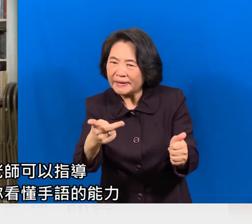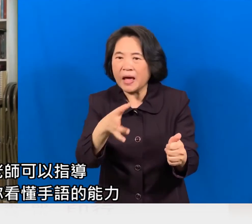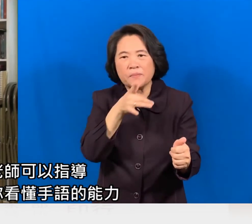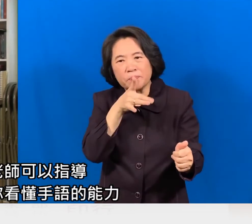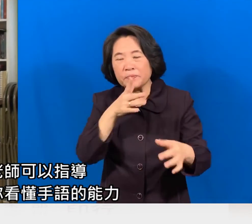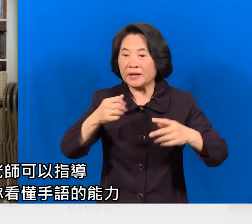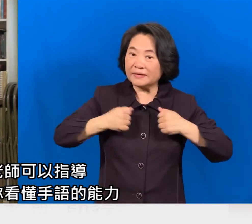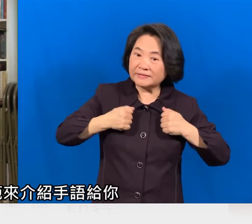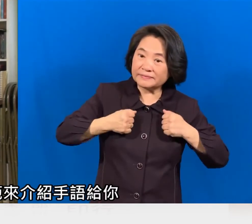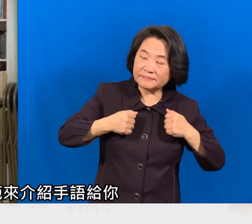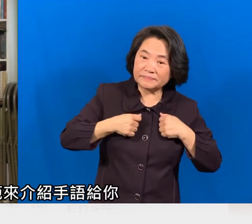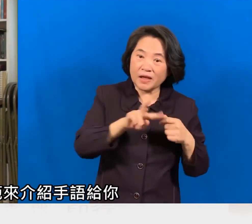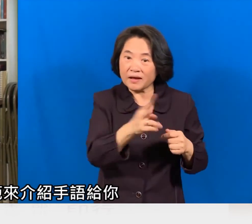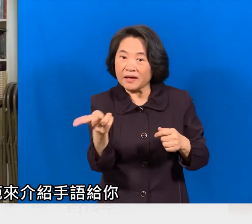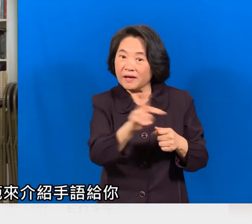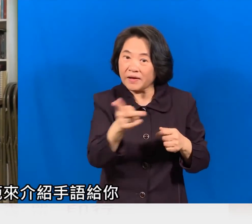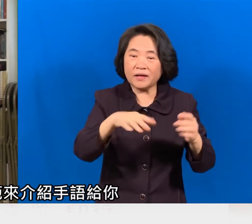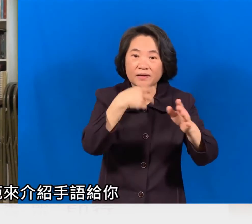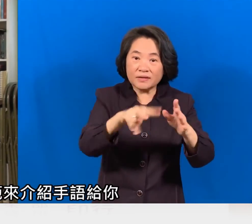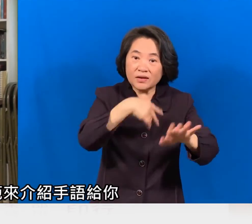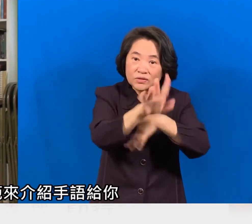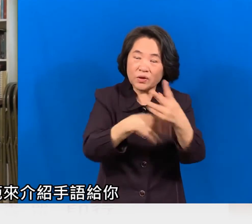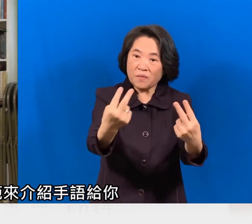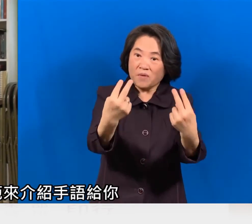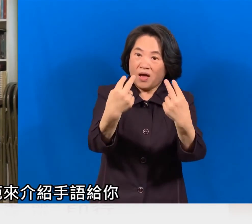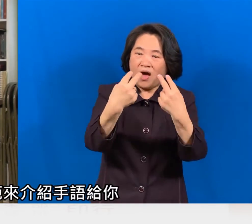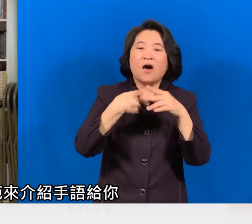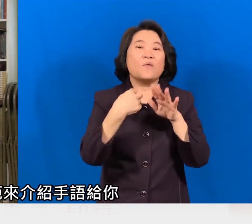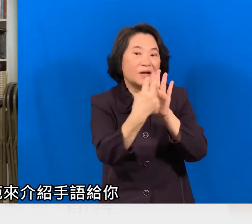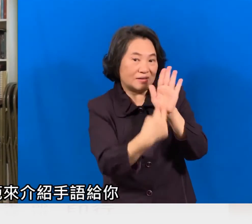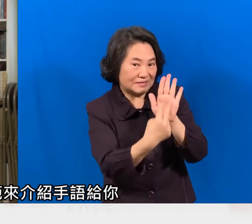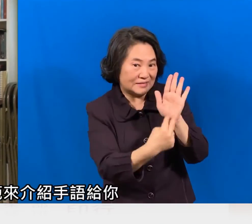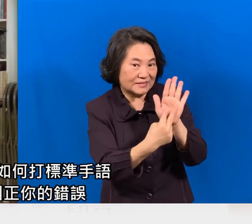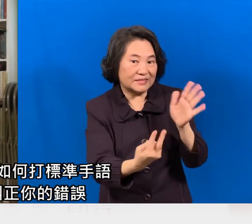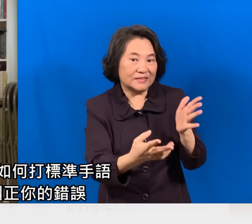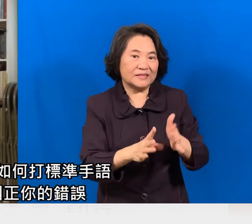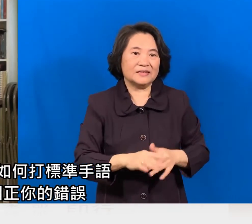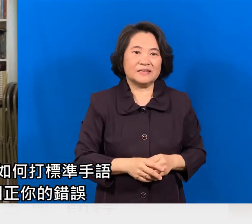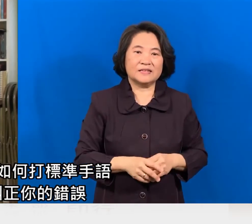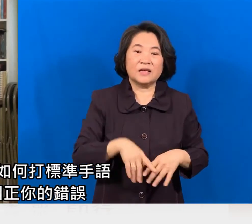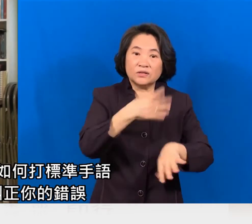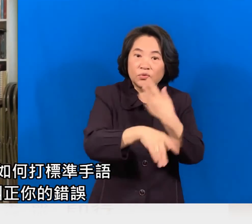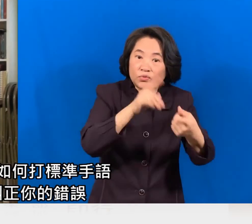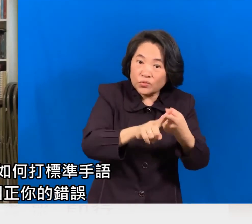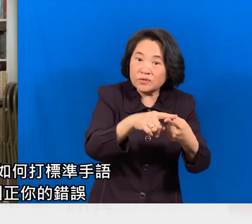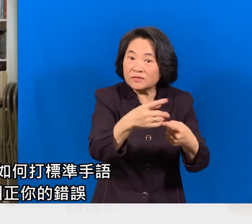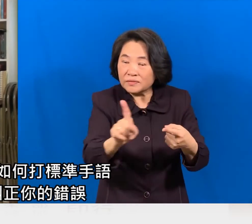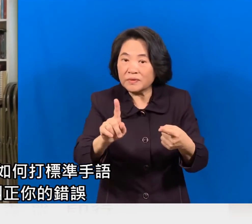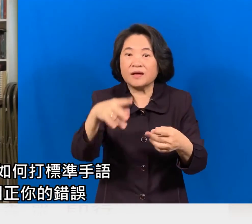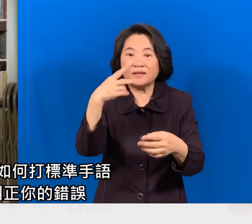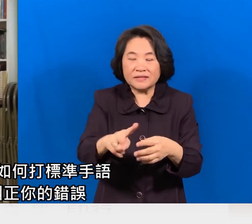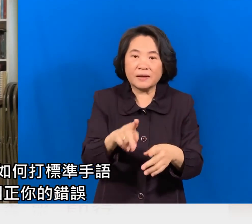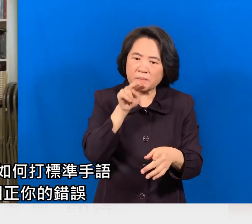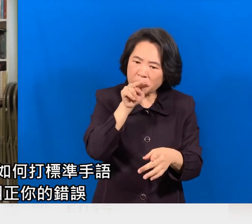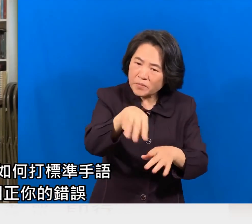and increase your ability to understand sign language, can demonstrate as he introduces each new sign to you, can teach